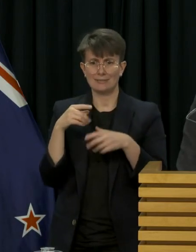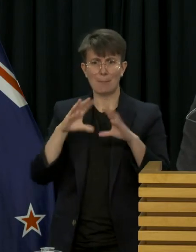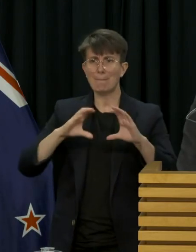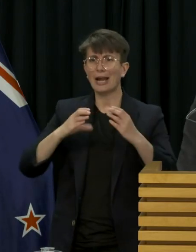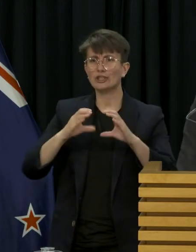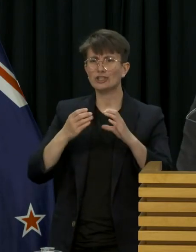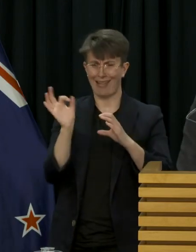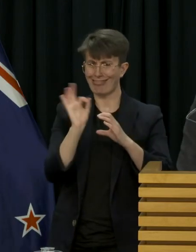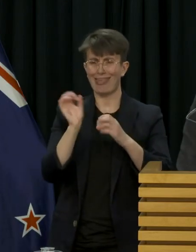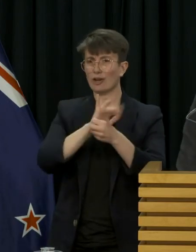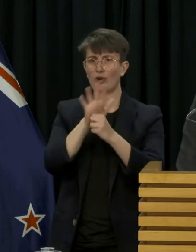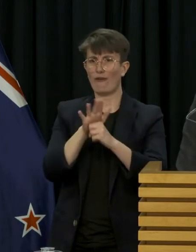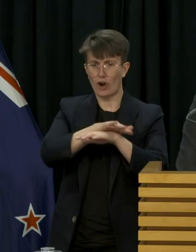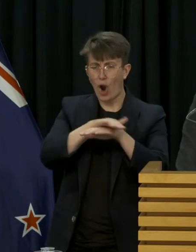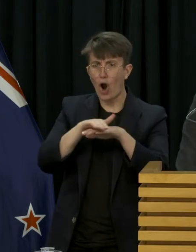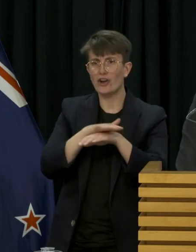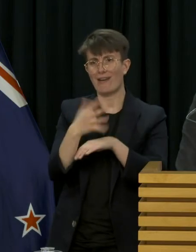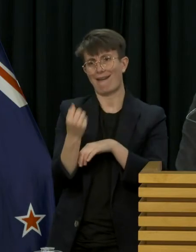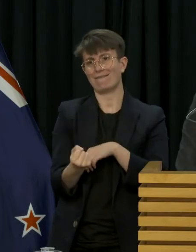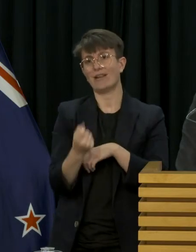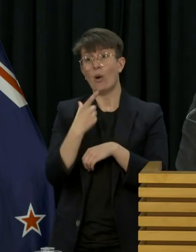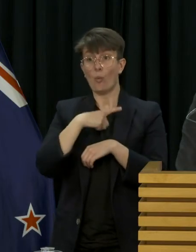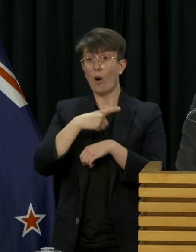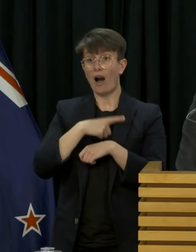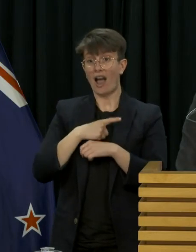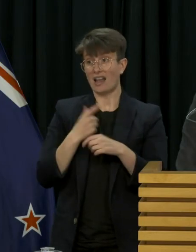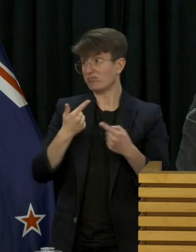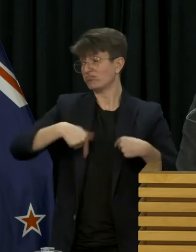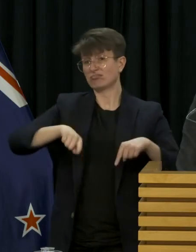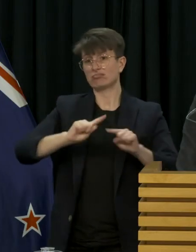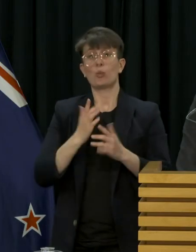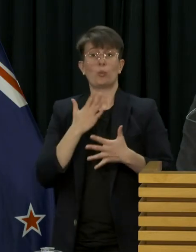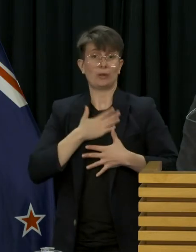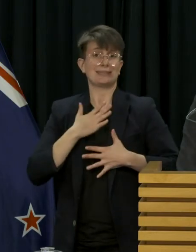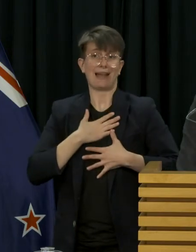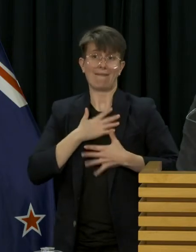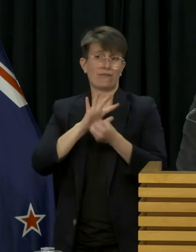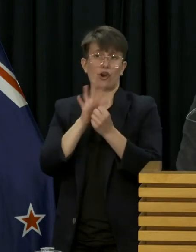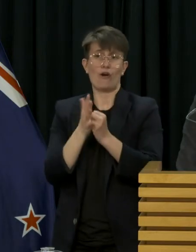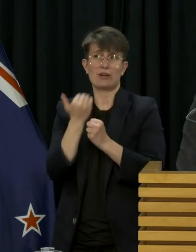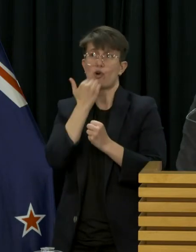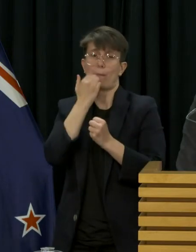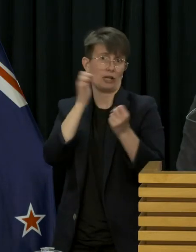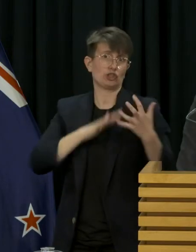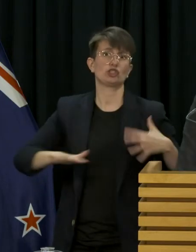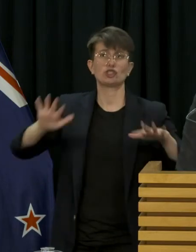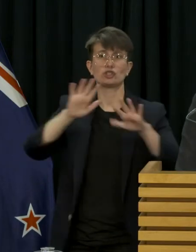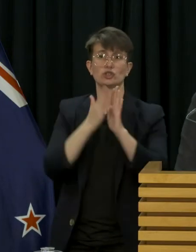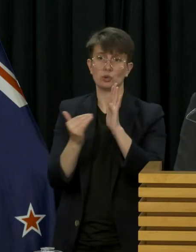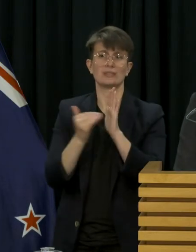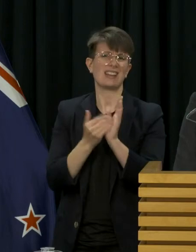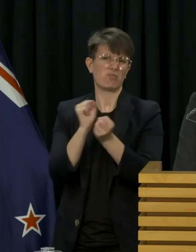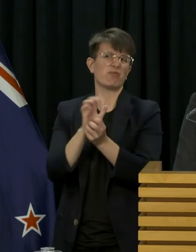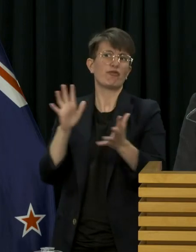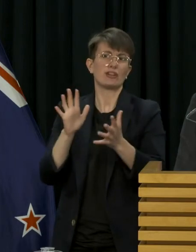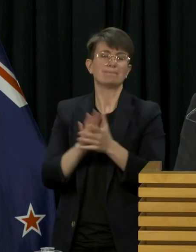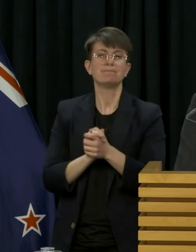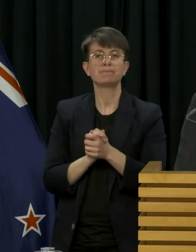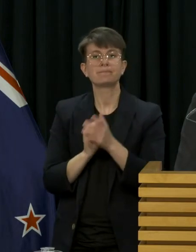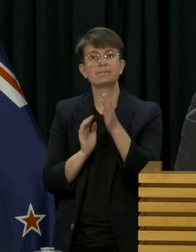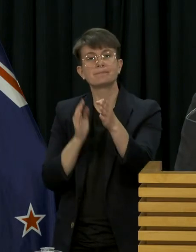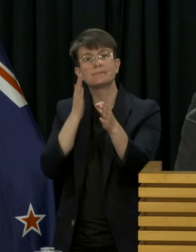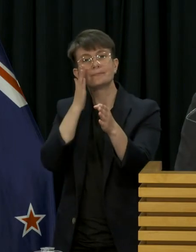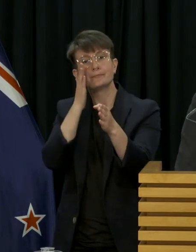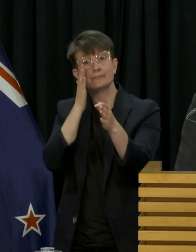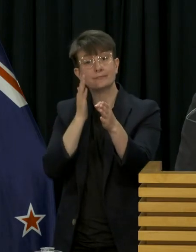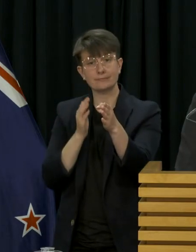of COVID on them, given our status as essentially being COVID-free. With your Education Minister hat on, are the